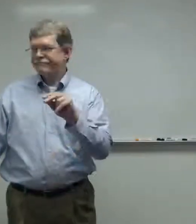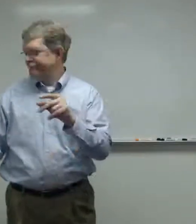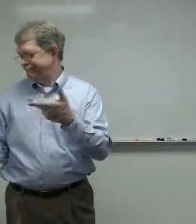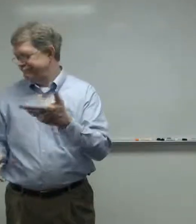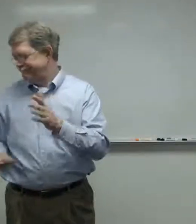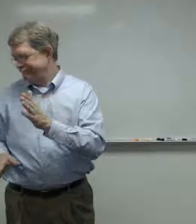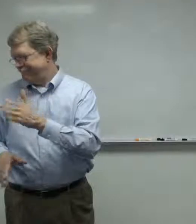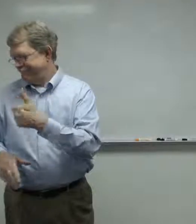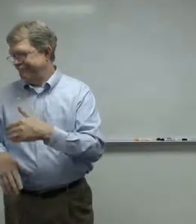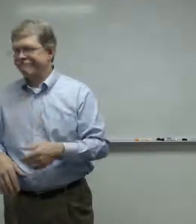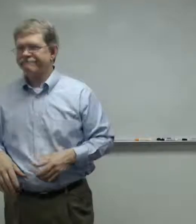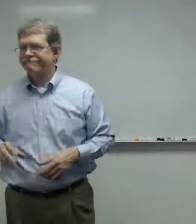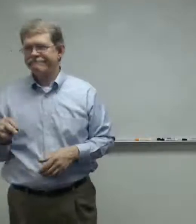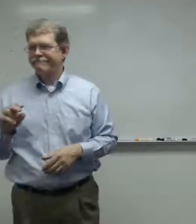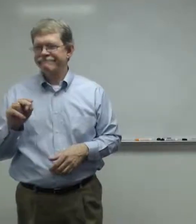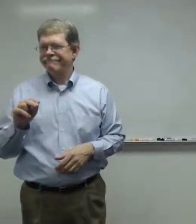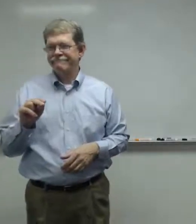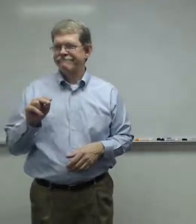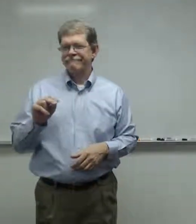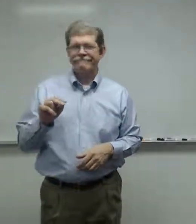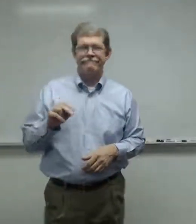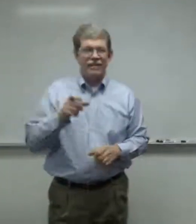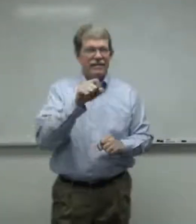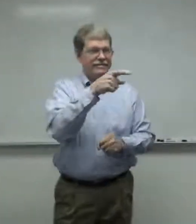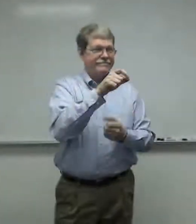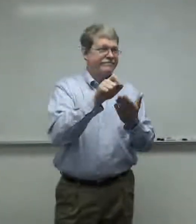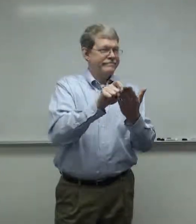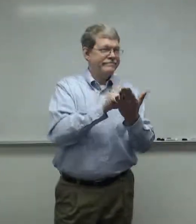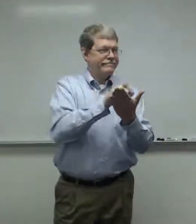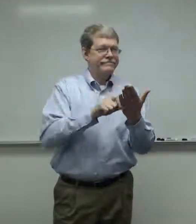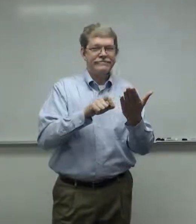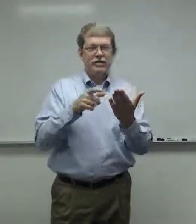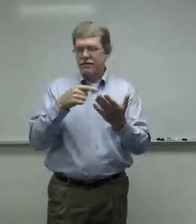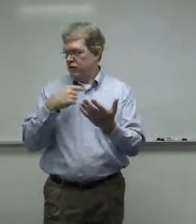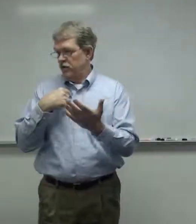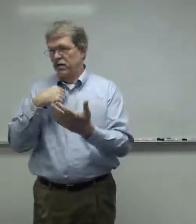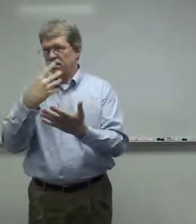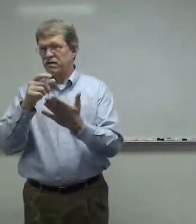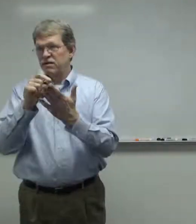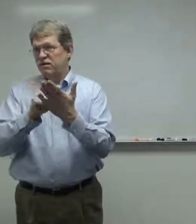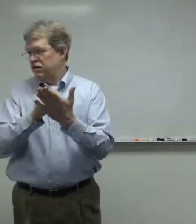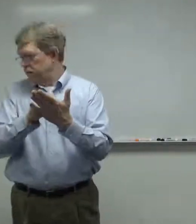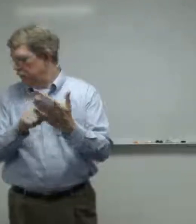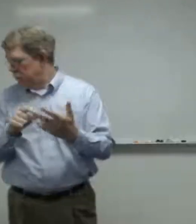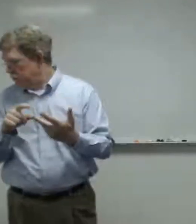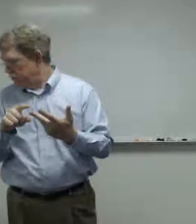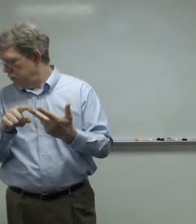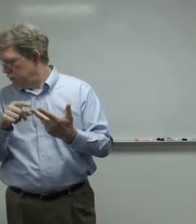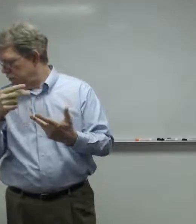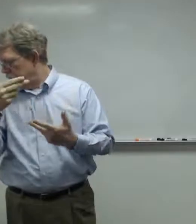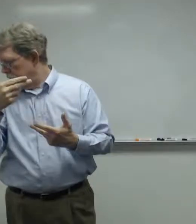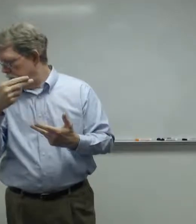Yeah, I don't even know what that is. Yeah. You guys can put a big fat X to it. That's what I did. I've got,